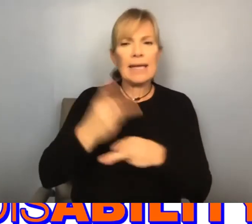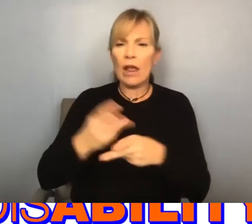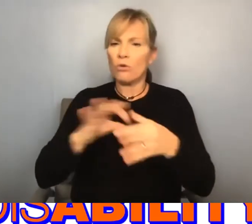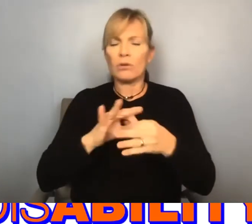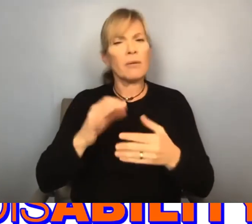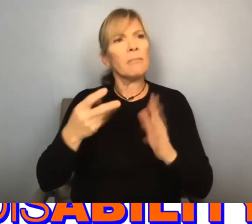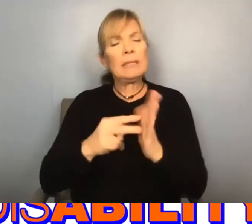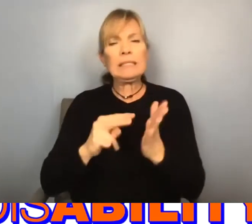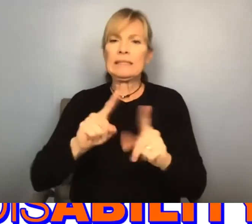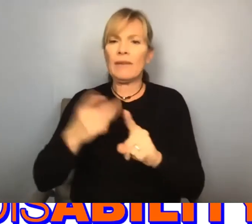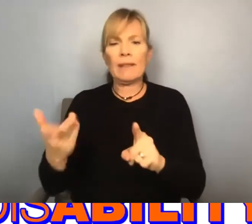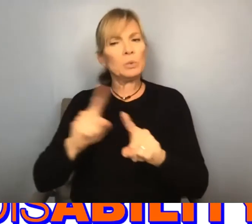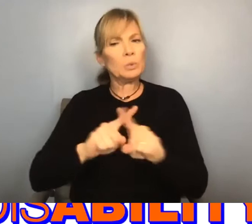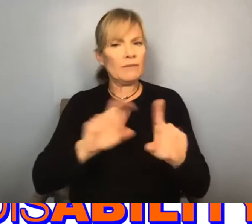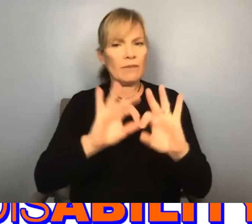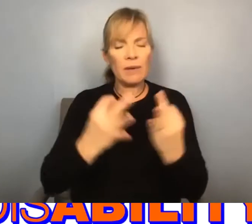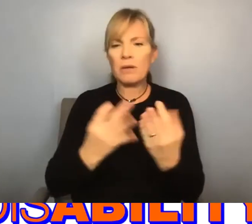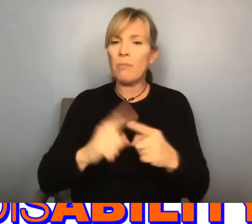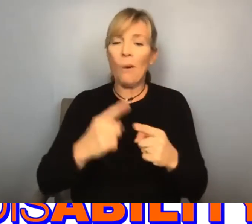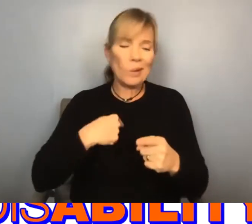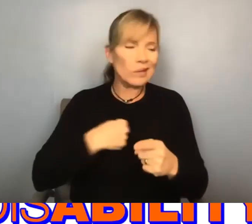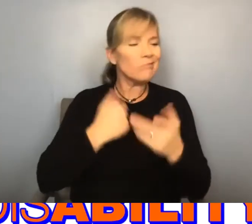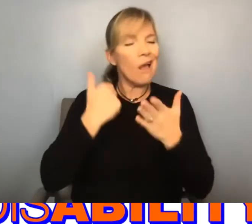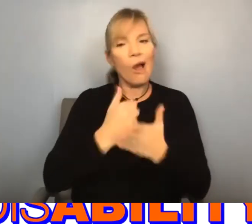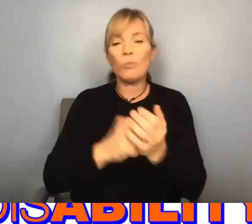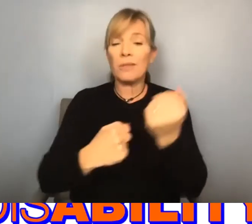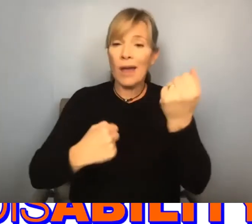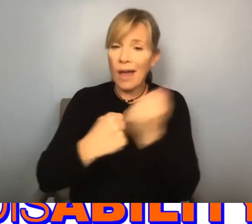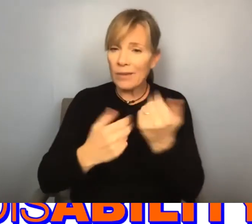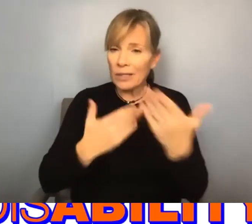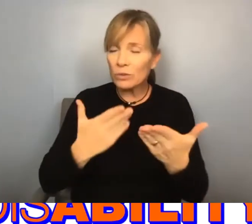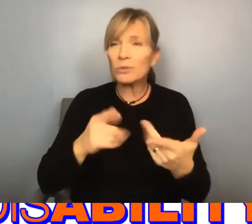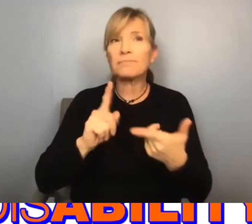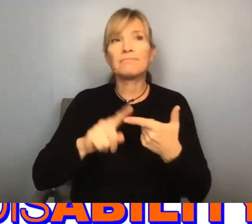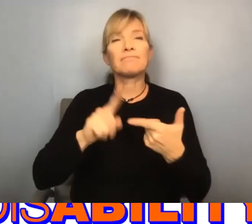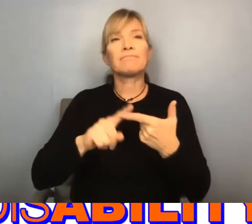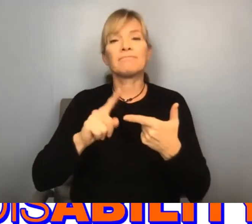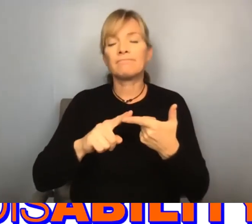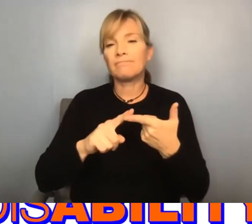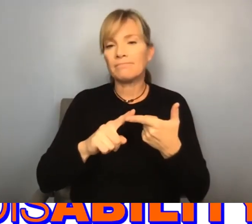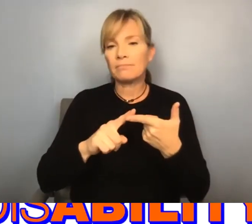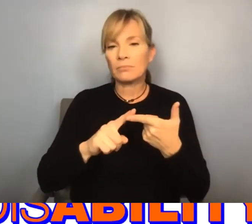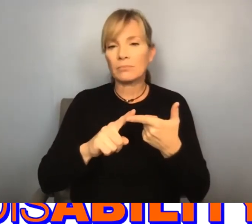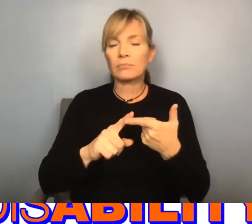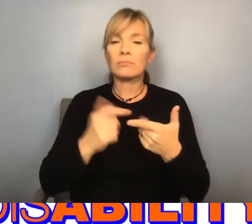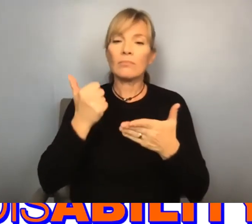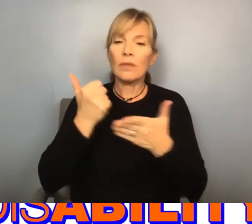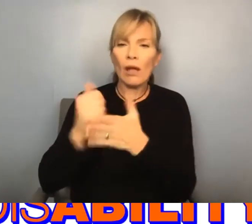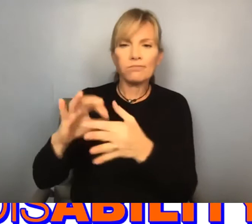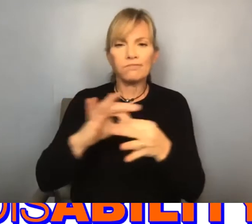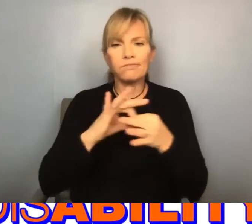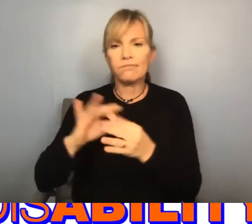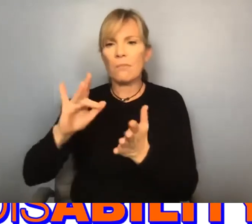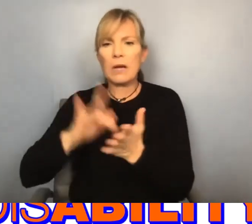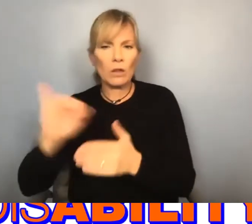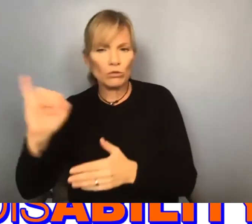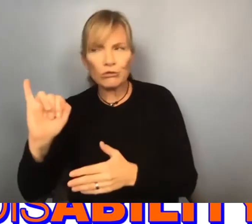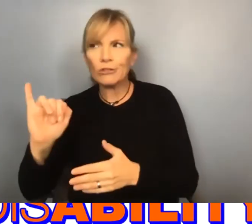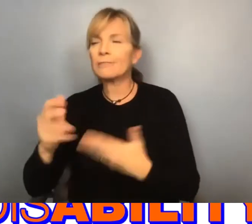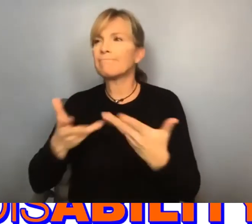different families, but we do things like help with advocacy services, you know, help coordinate medical insurance,